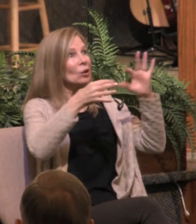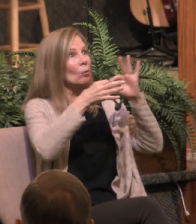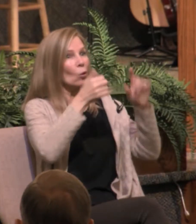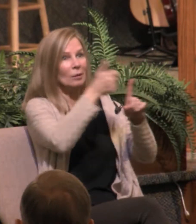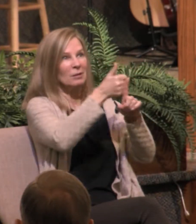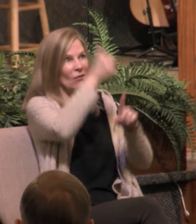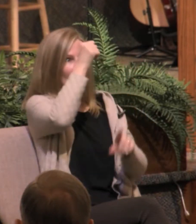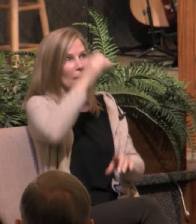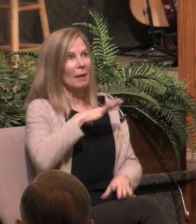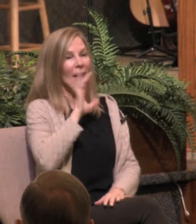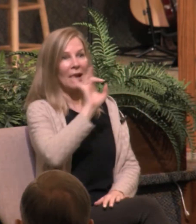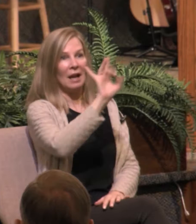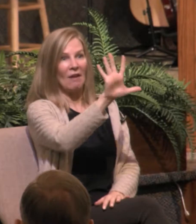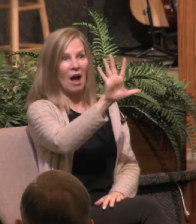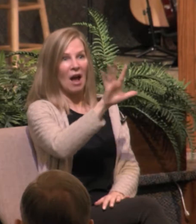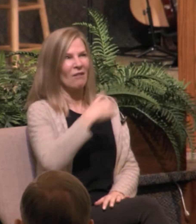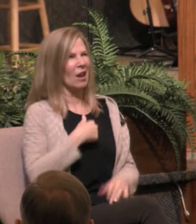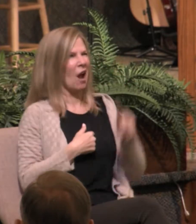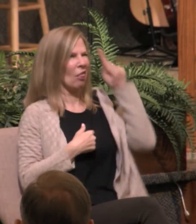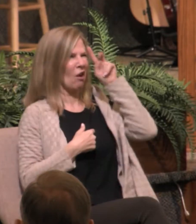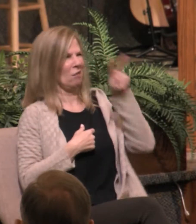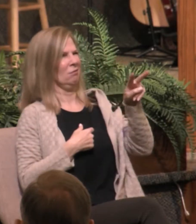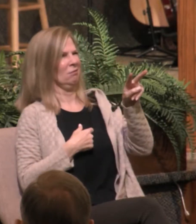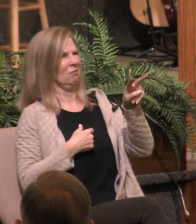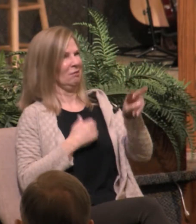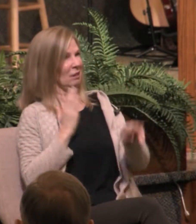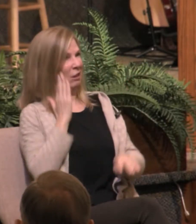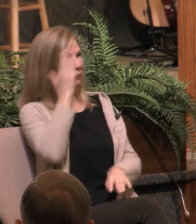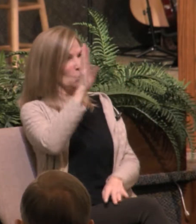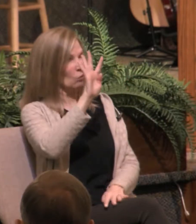with sin, and I'm like, 45 years from now, I'm still going to be doing this?